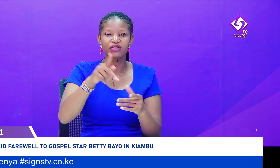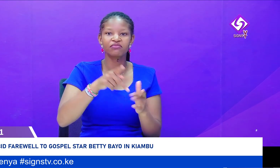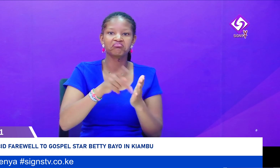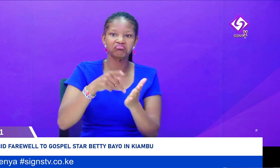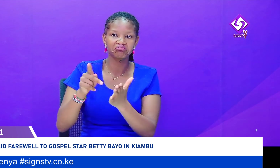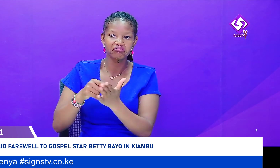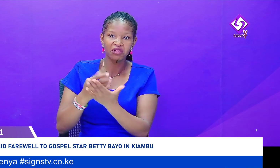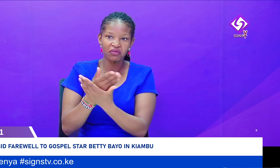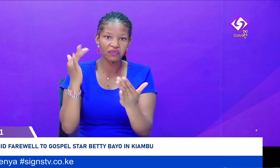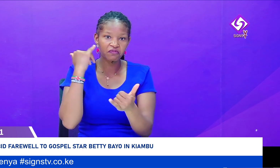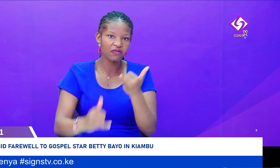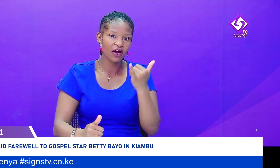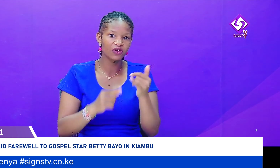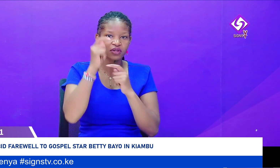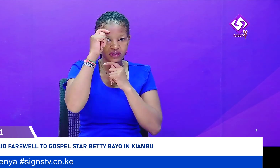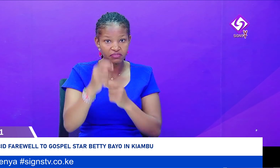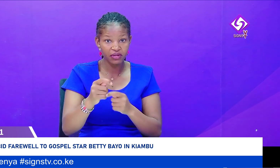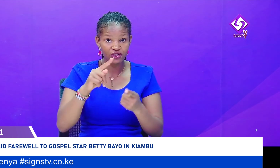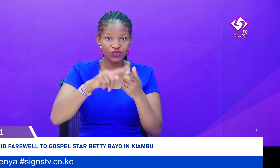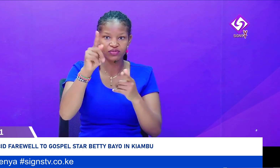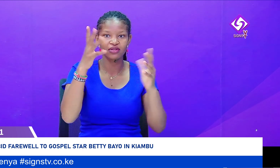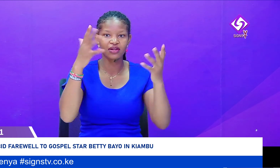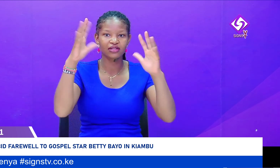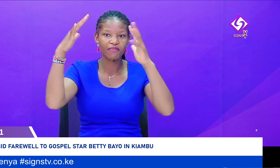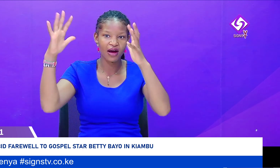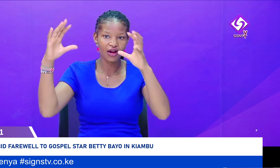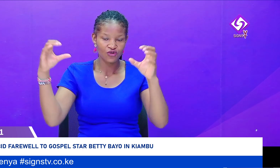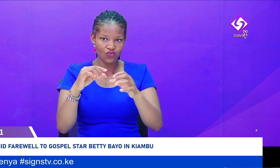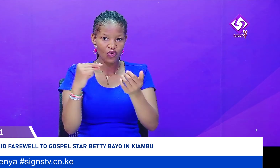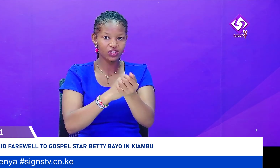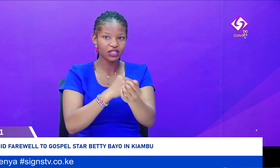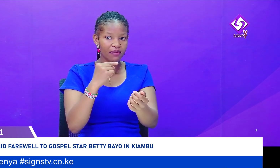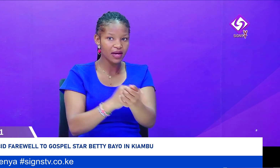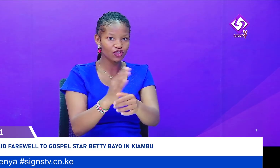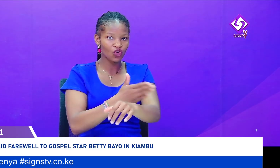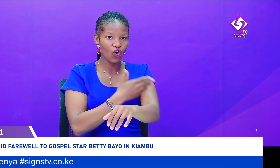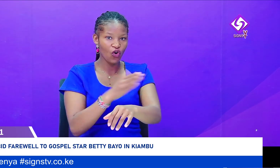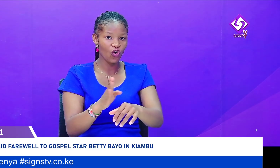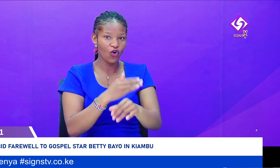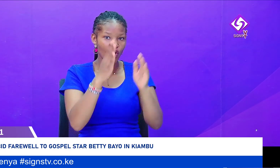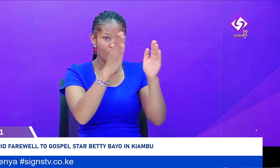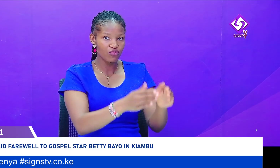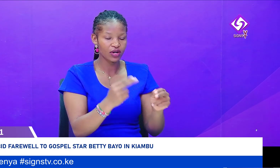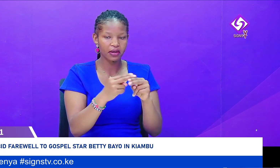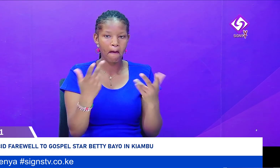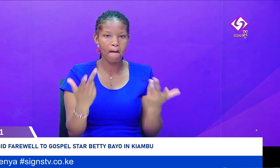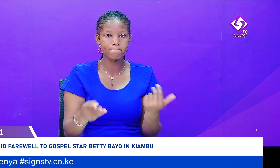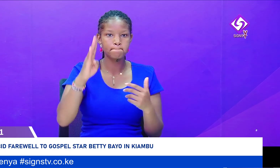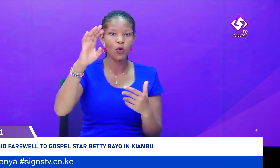singer Beatrice Wairimu Bugwa, famously known as Betty Bayo. The